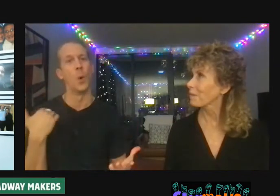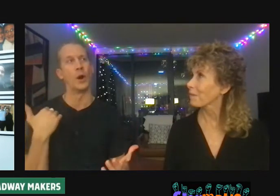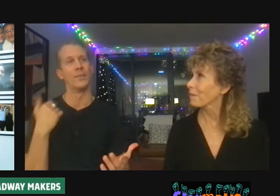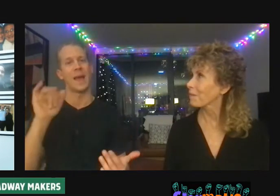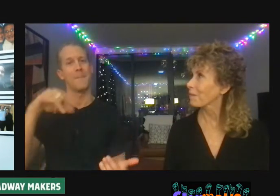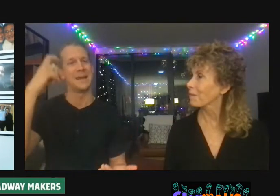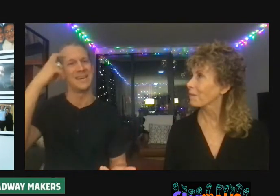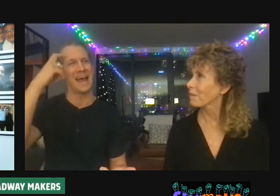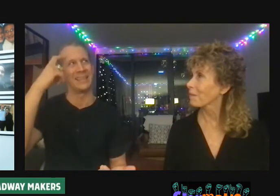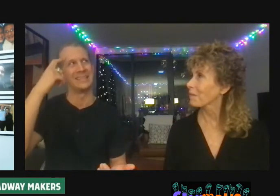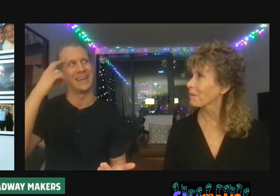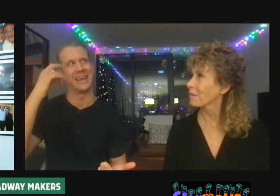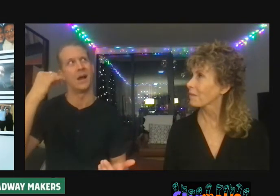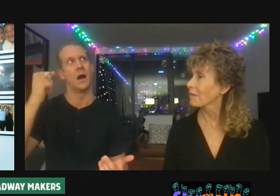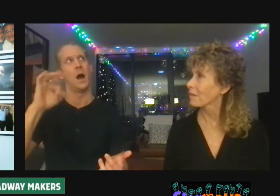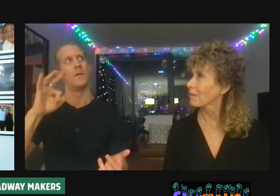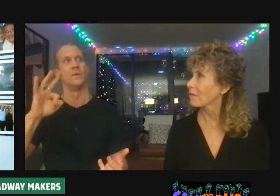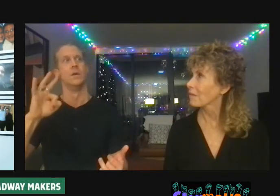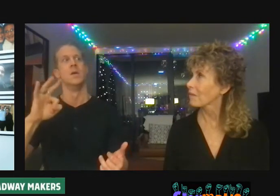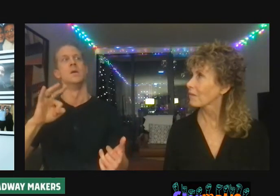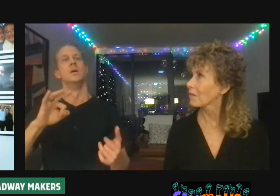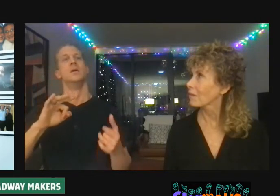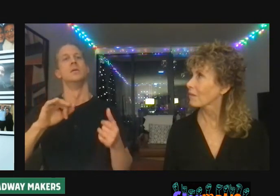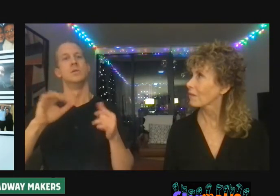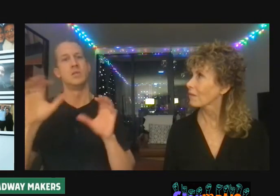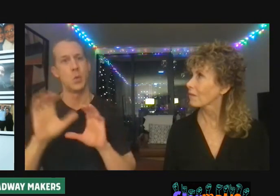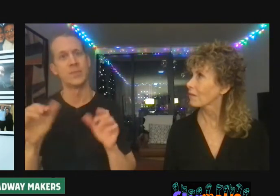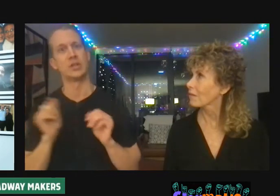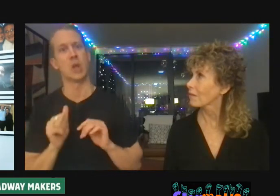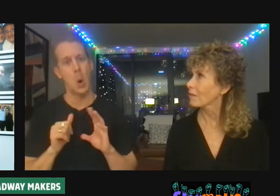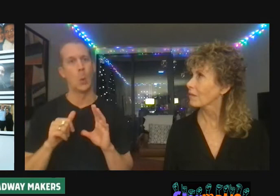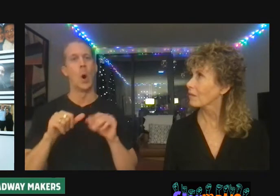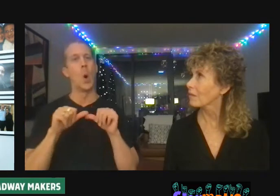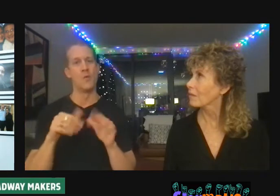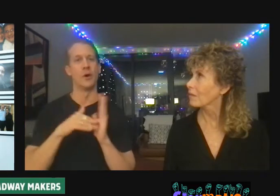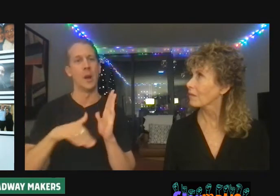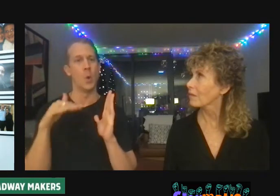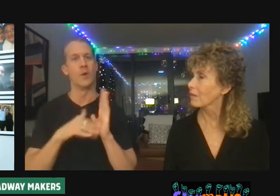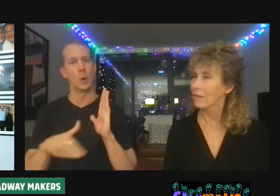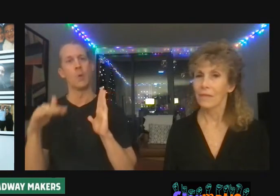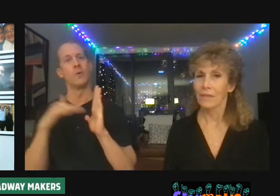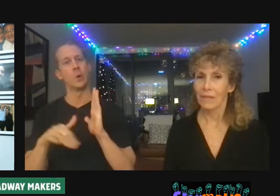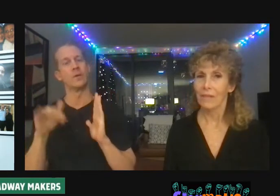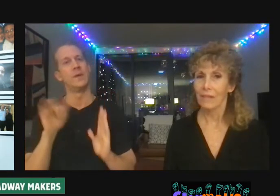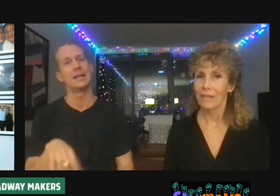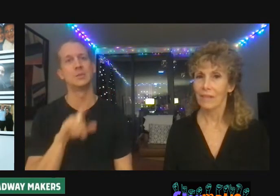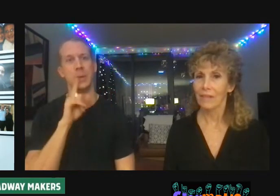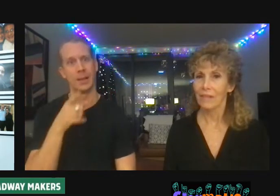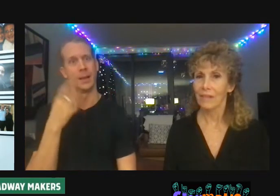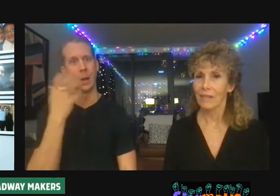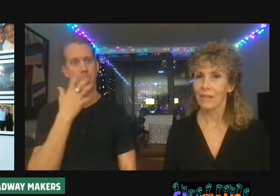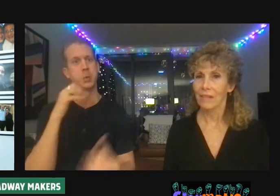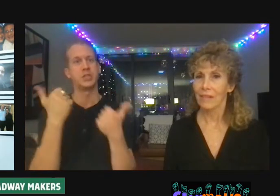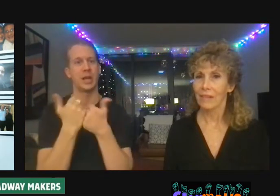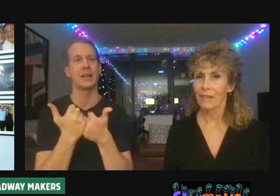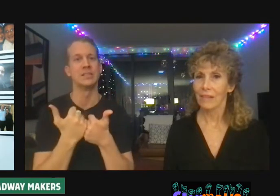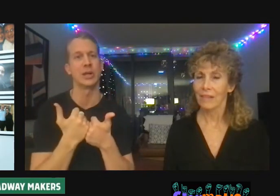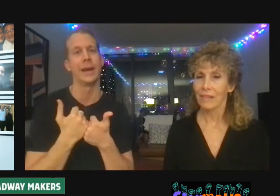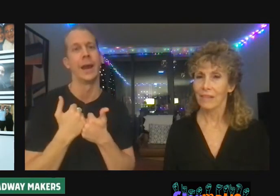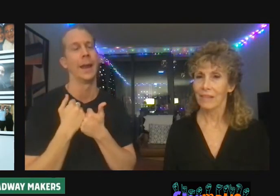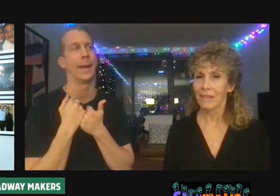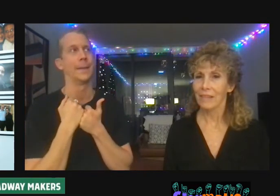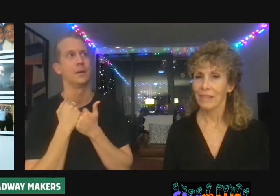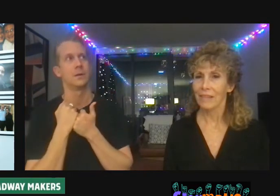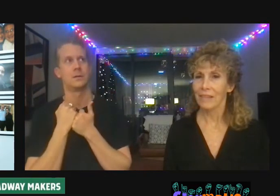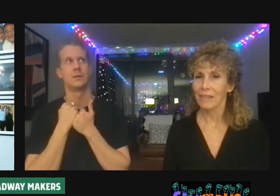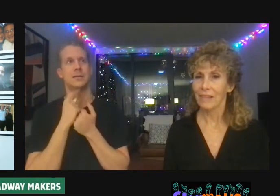said before, that mentality of, doing the show over and over and over and over, that's really